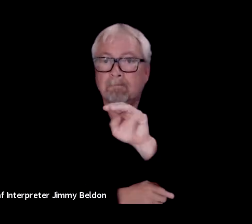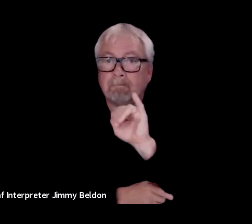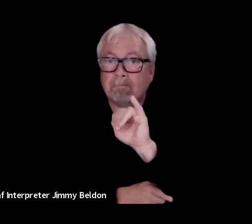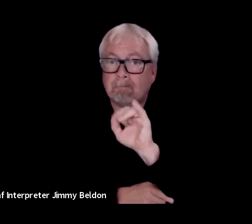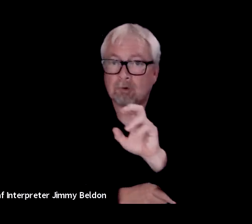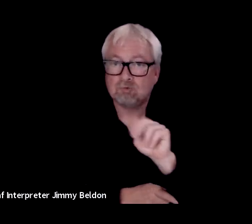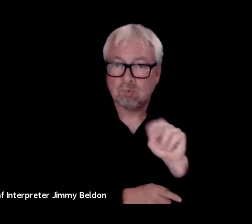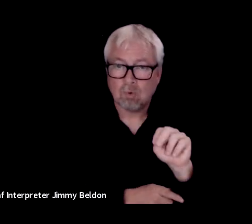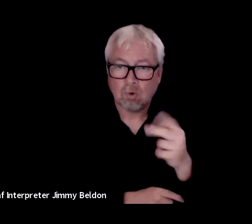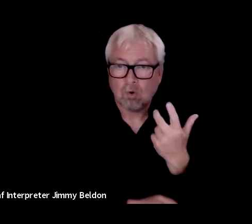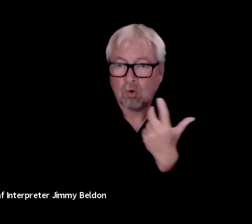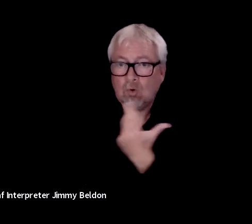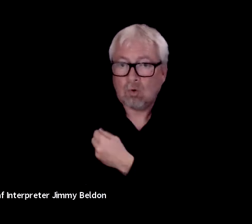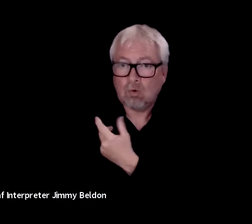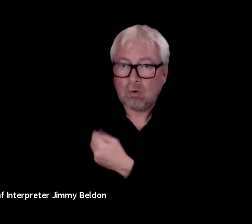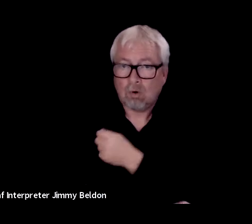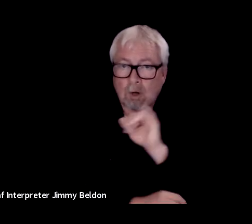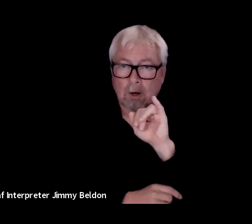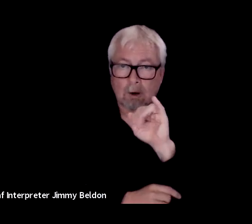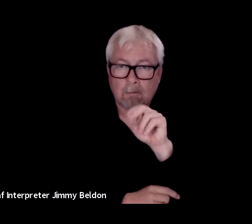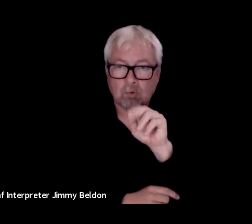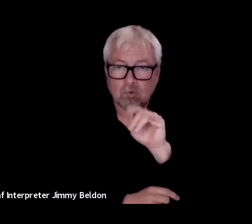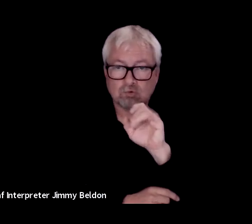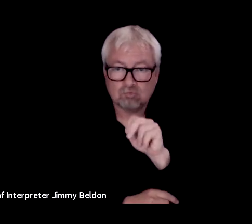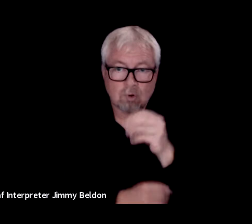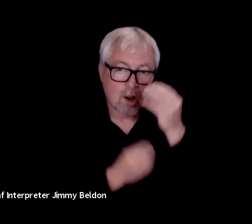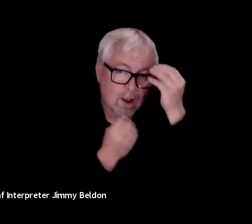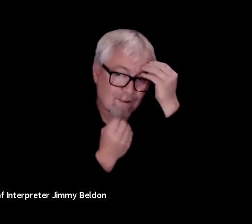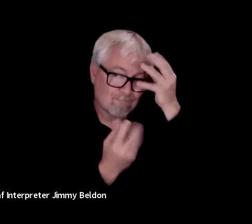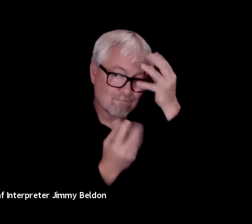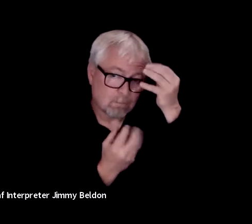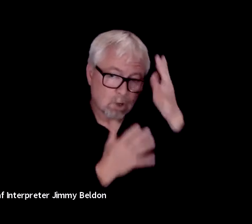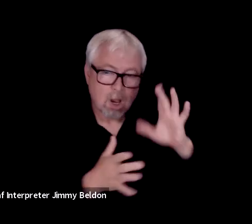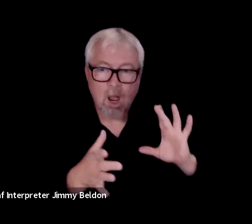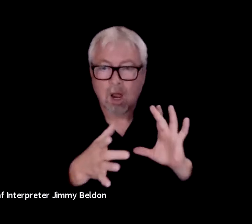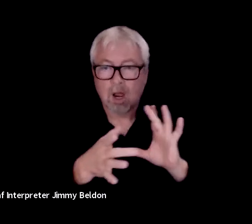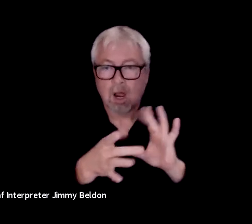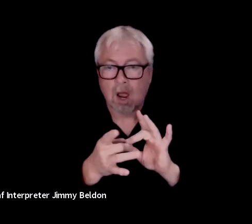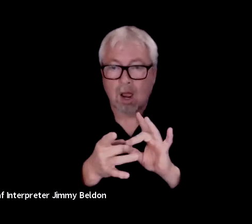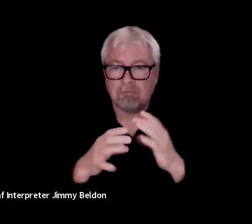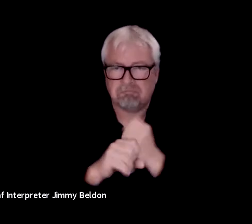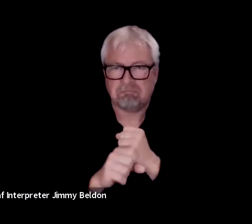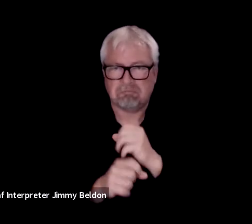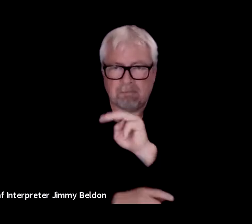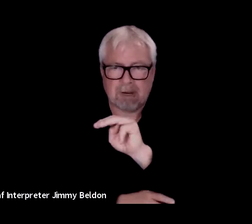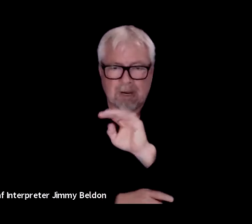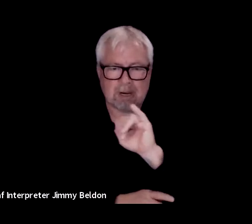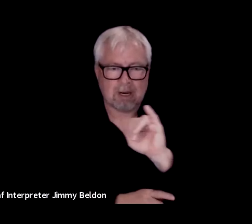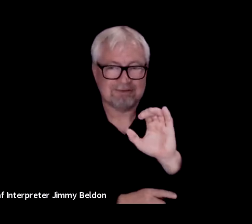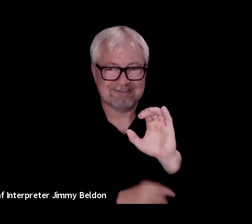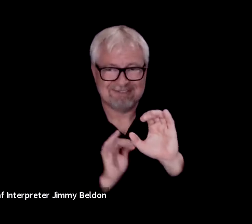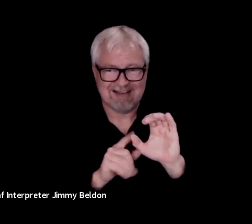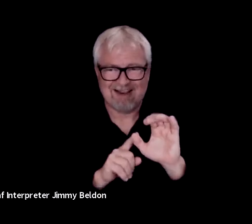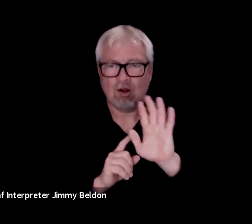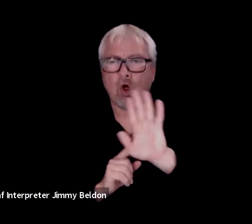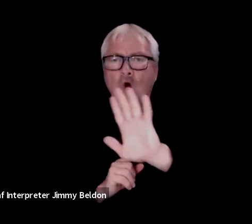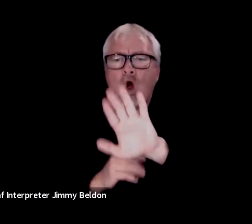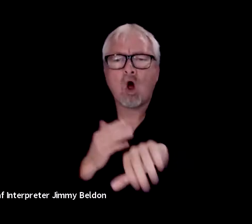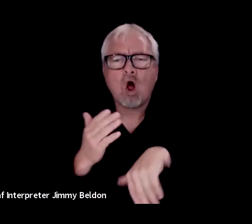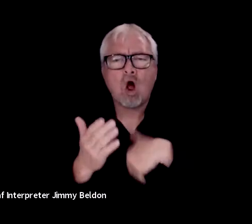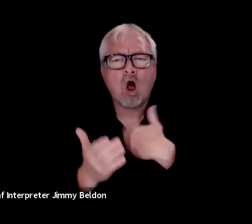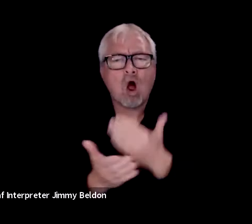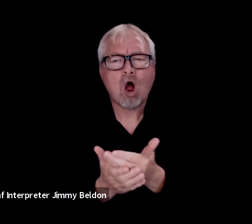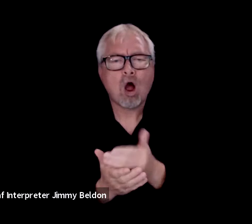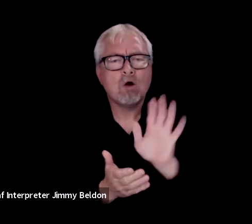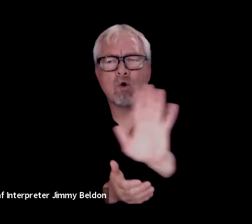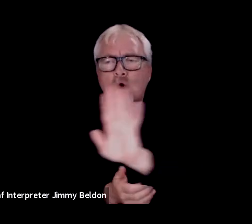able to securely view and share their immunization records through this app. So Minnesota's Immunization Information